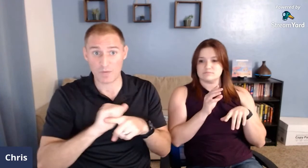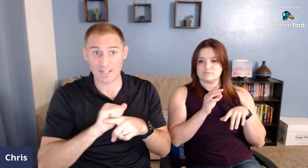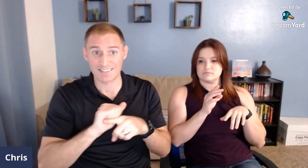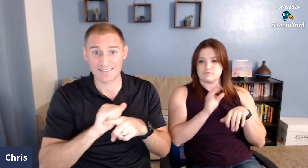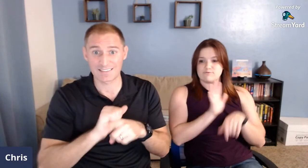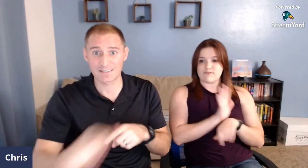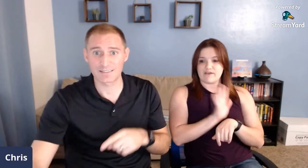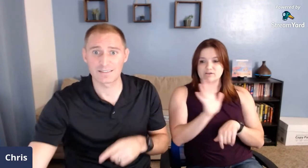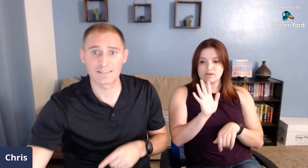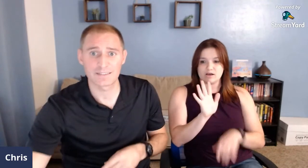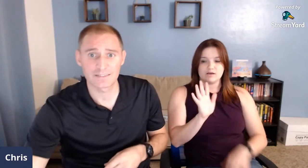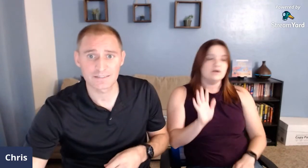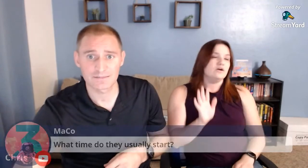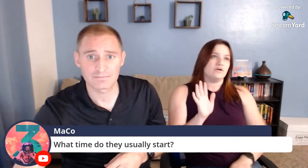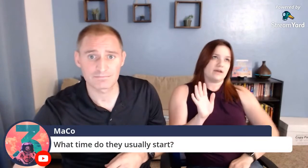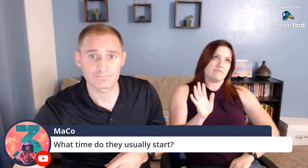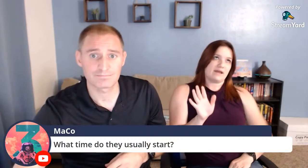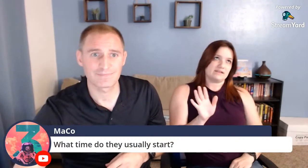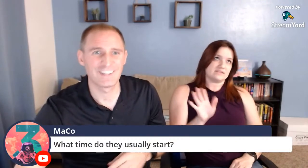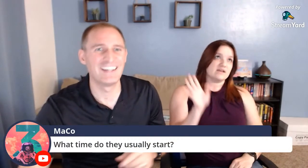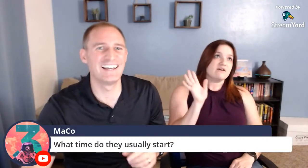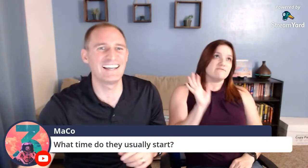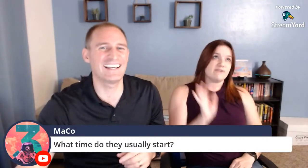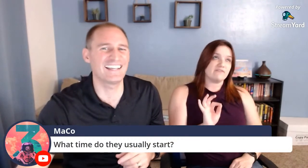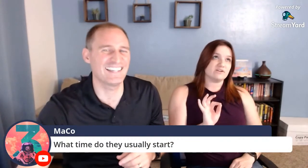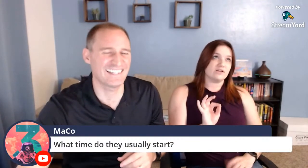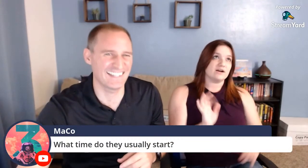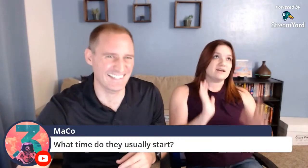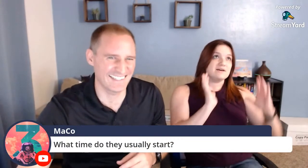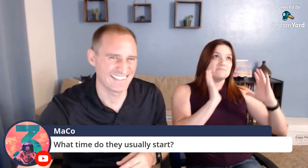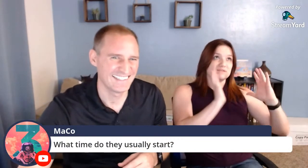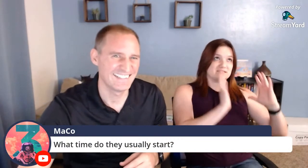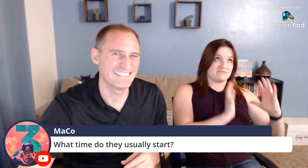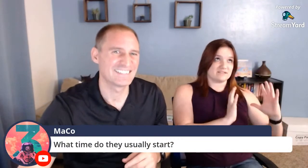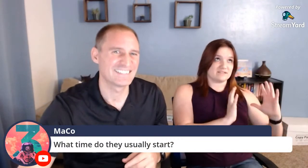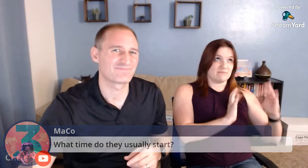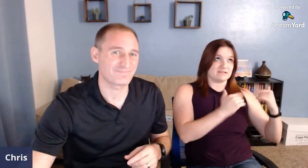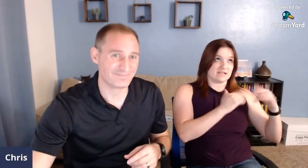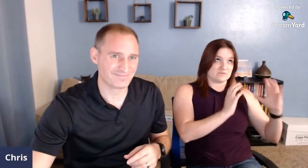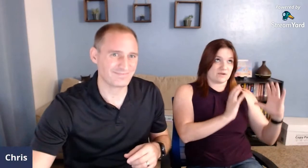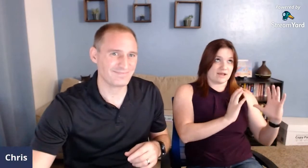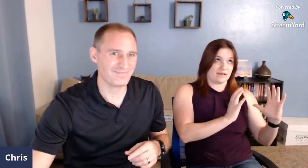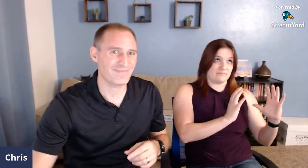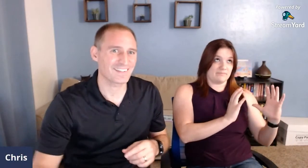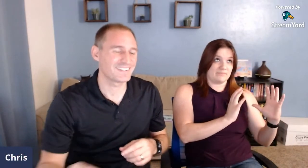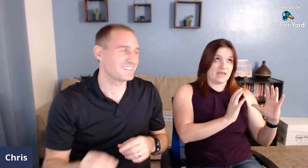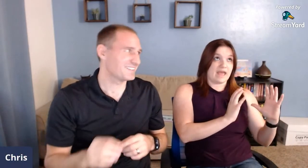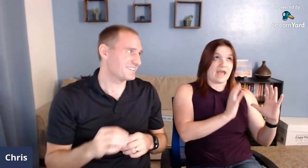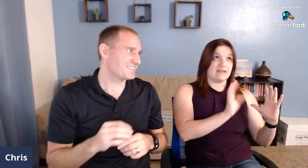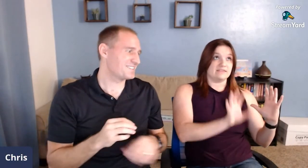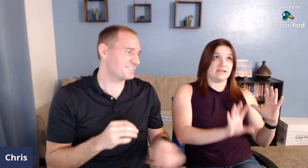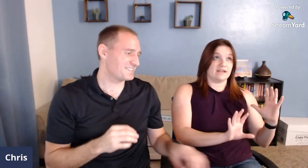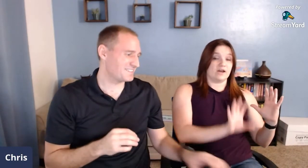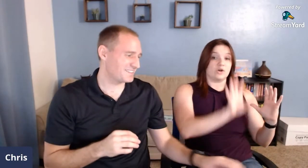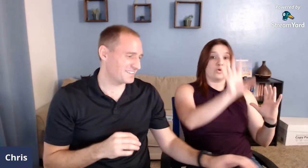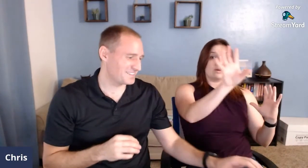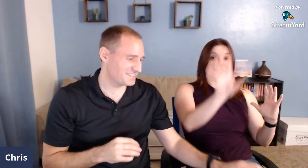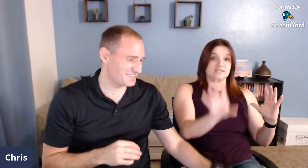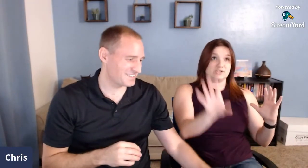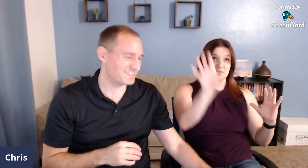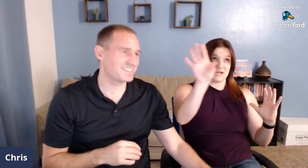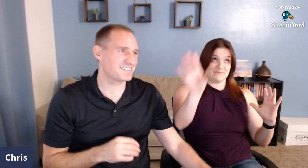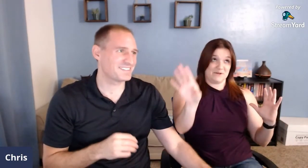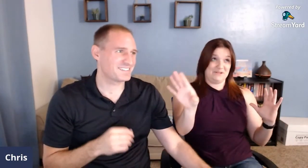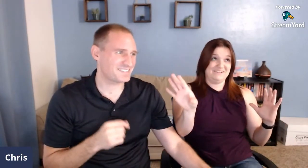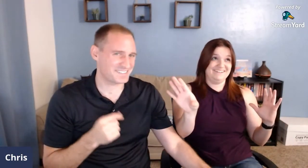at 5 o'clock. Okay, I'm bad at this. 5 o'clock Pacific time, because that's where I am. And then